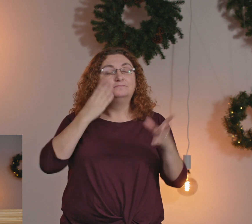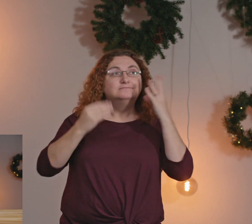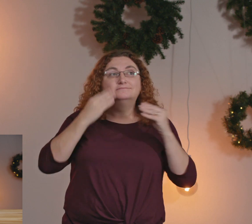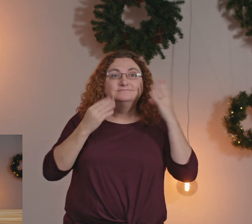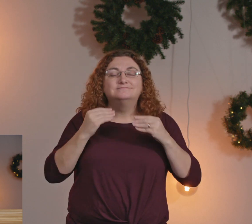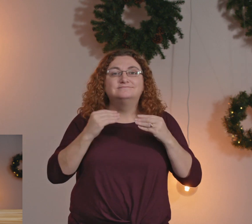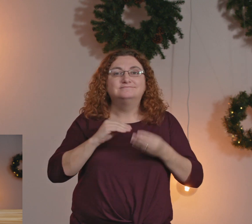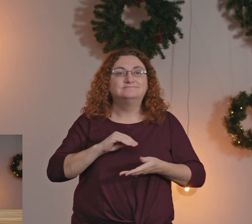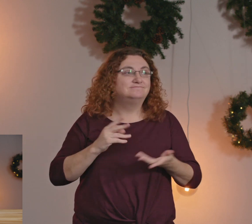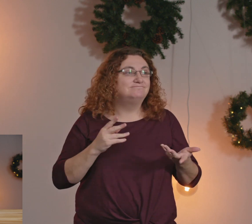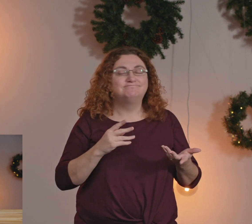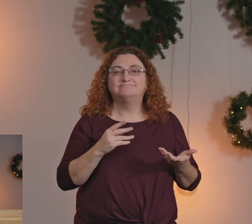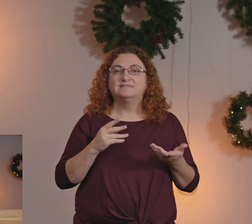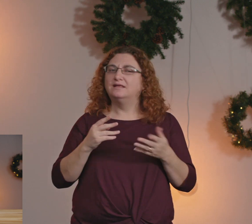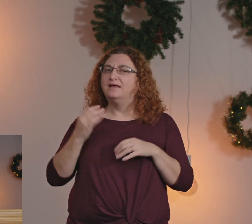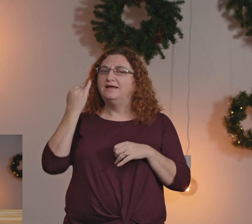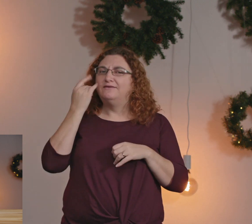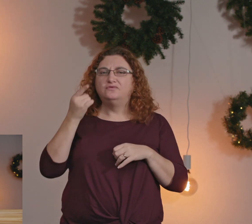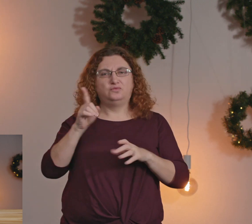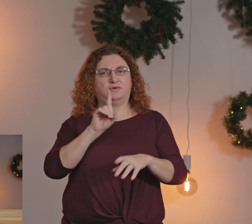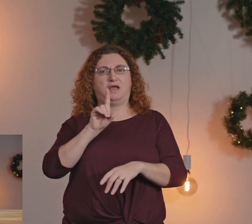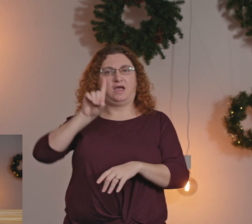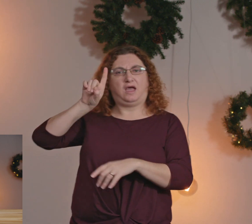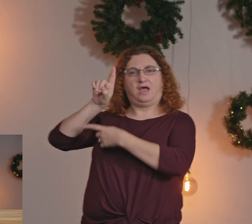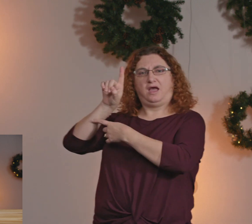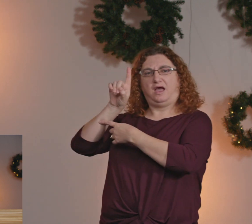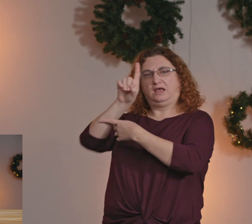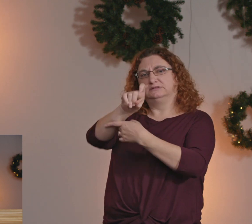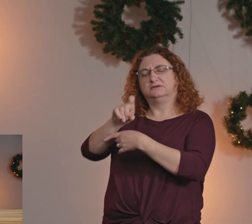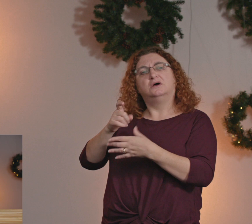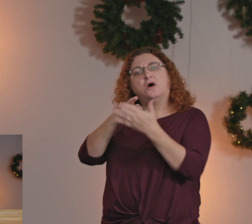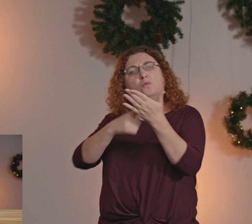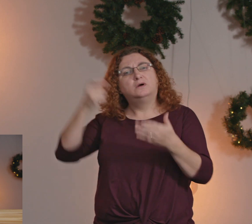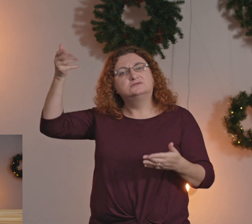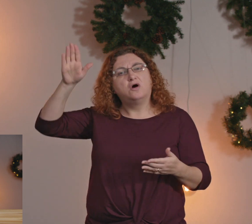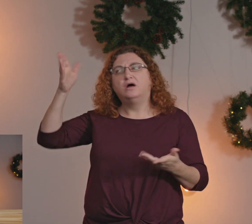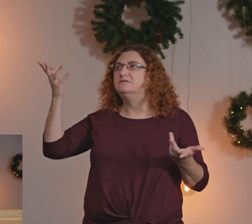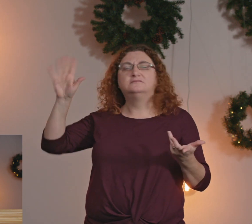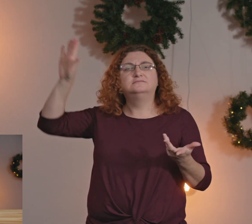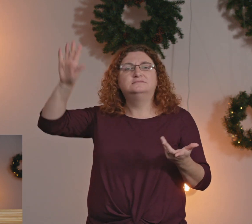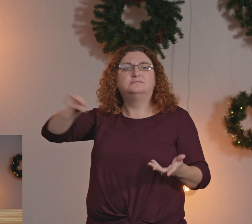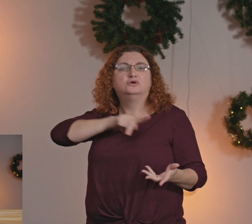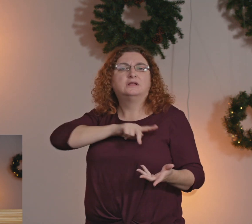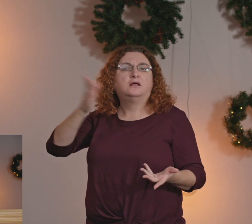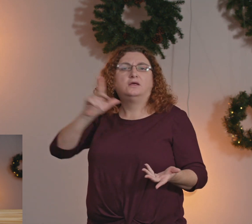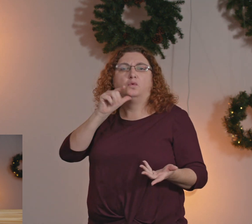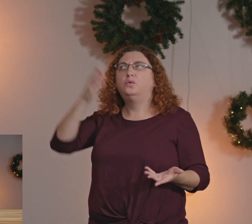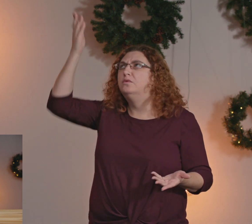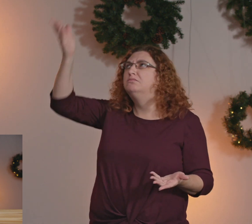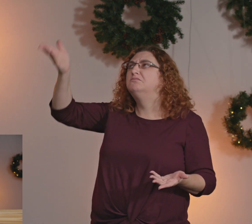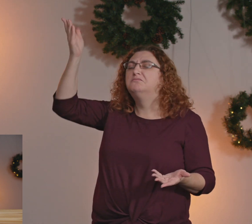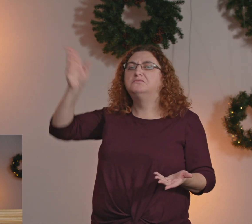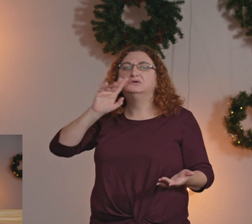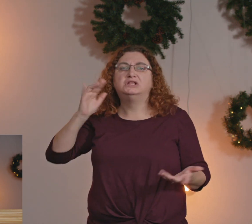So if you ask the question, what is God like? There are a lot of people who think they know God in